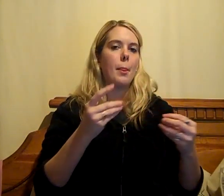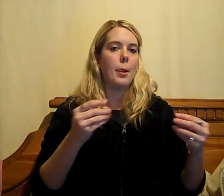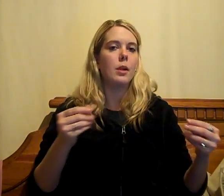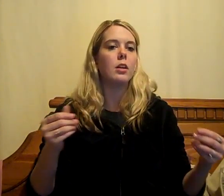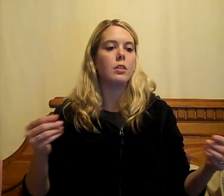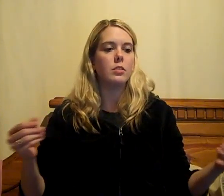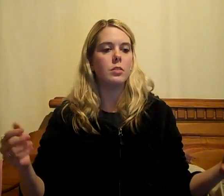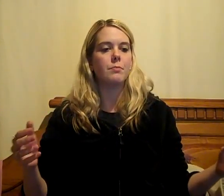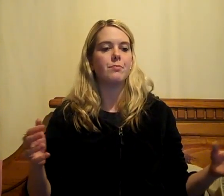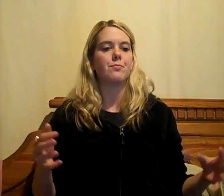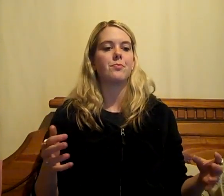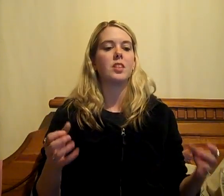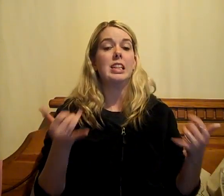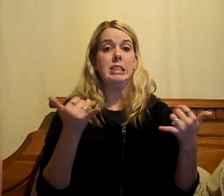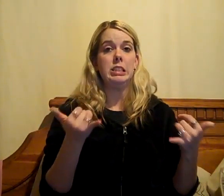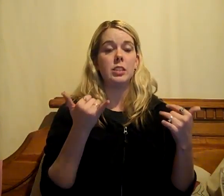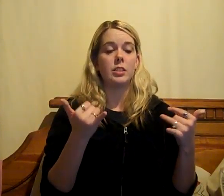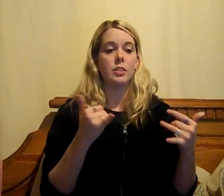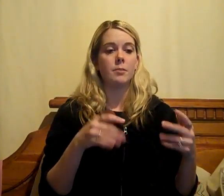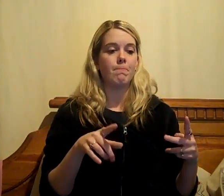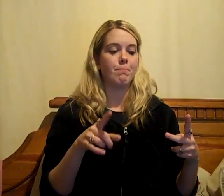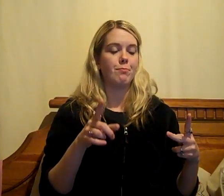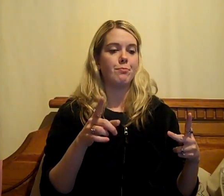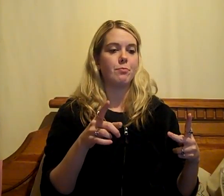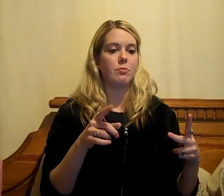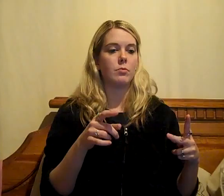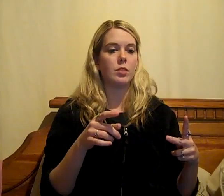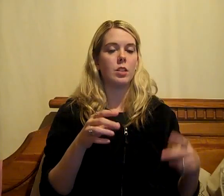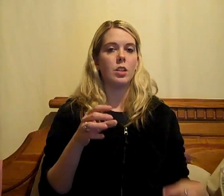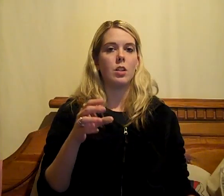Now I'm going to take the blending brush,